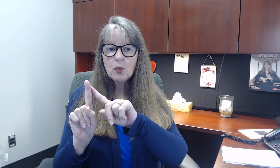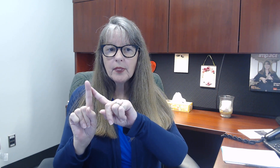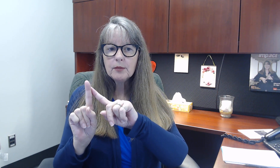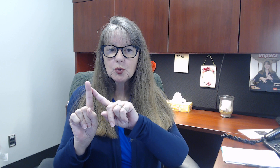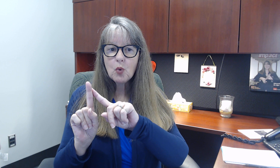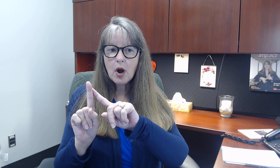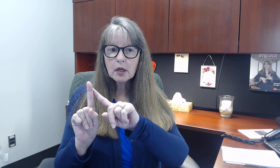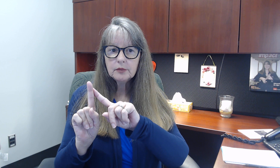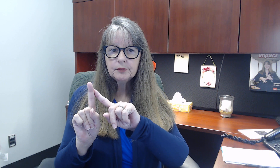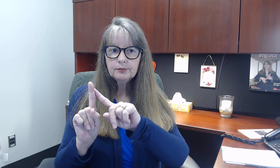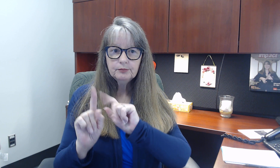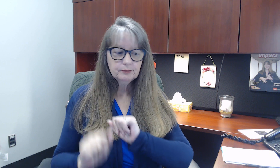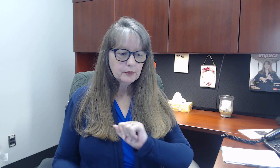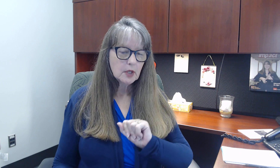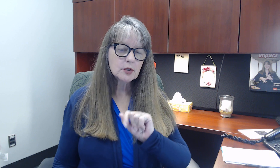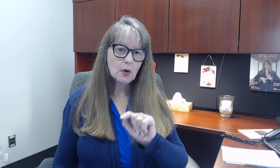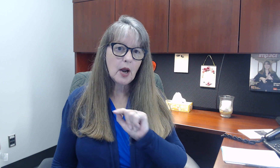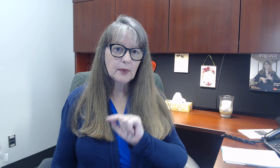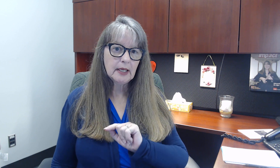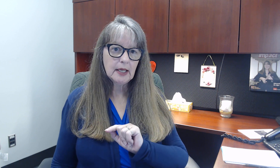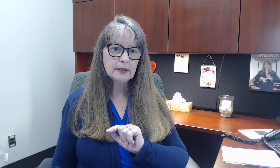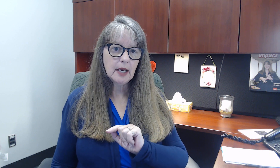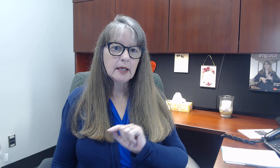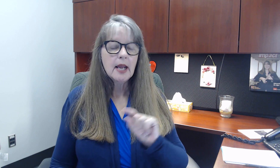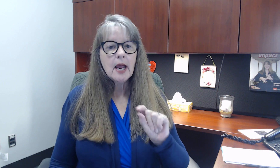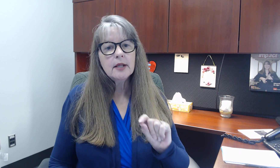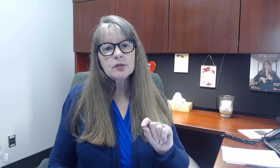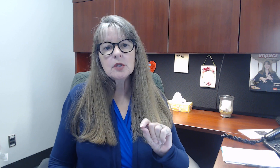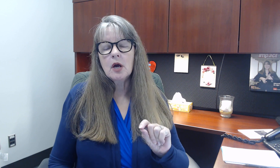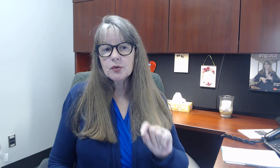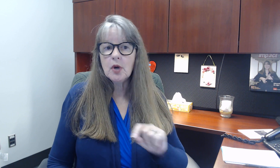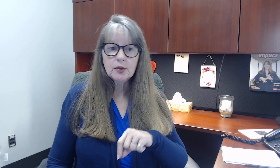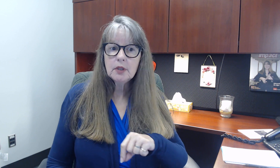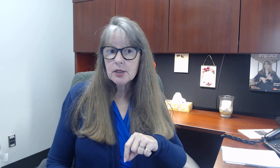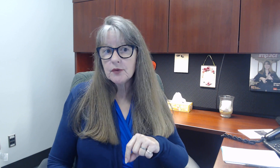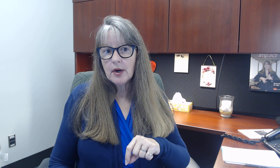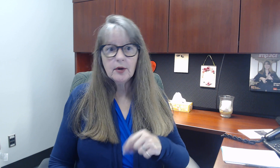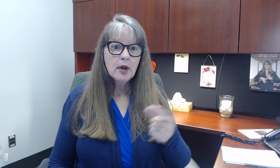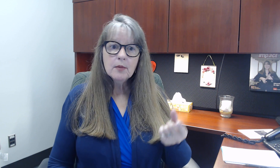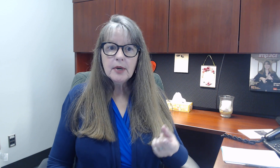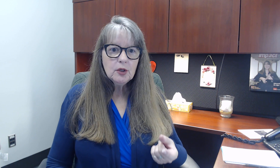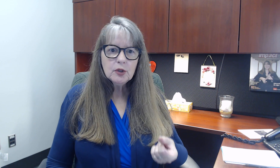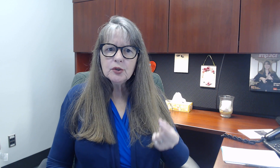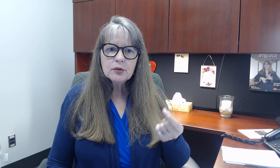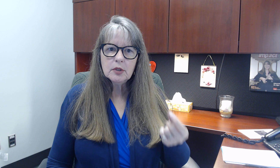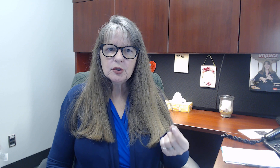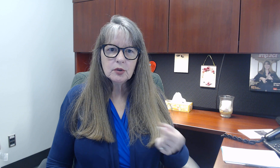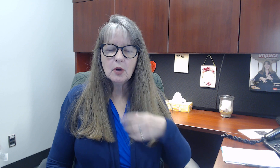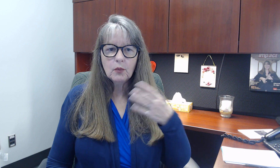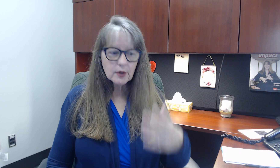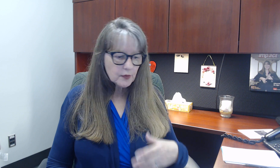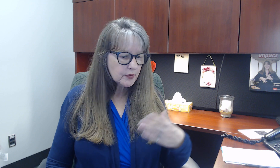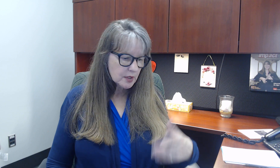them to walk. So I really like that. And it's also called a classifier, but you can do such wonderful things with